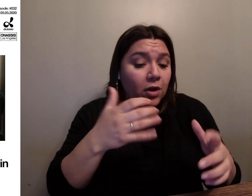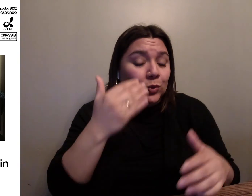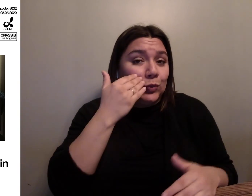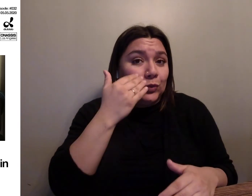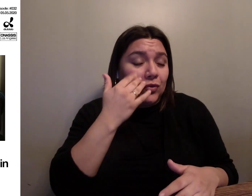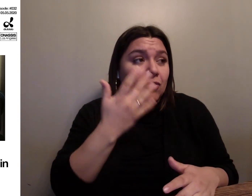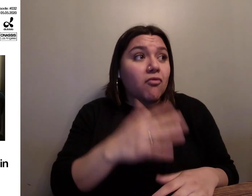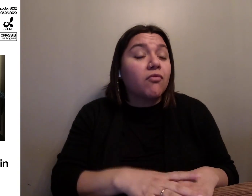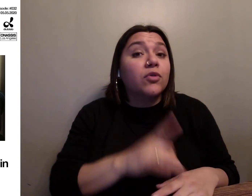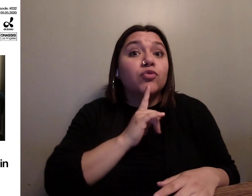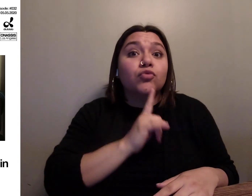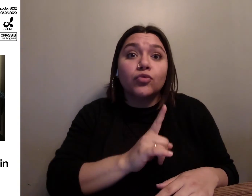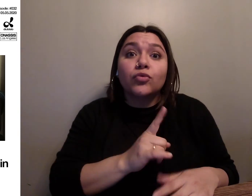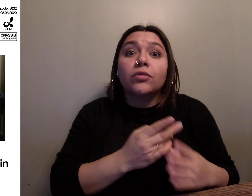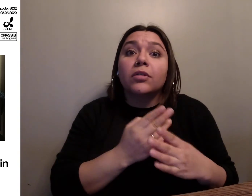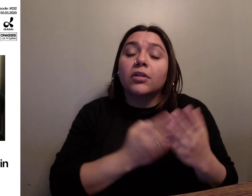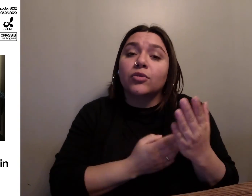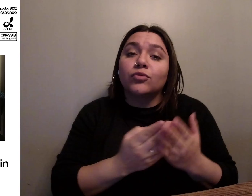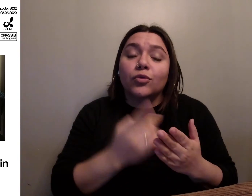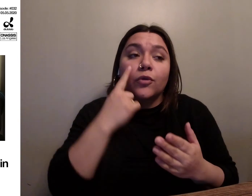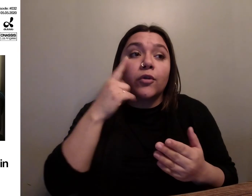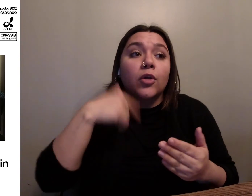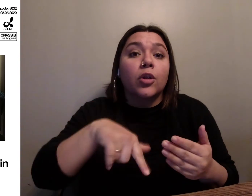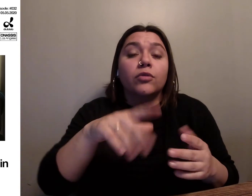Shepard said was that